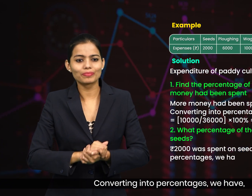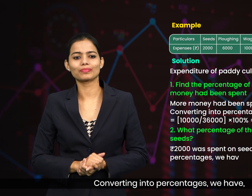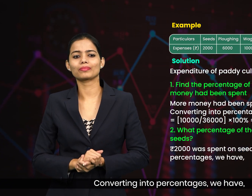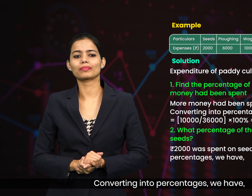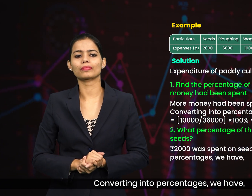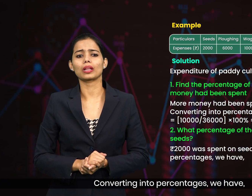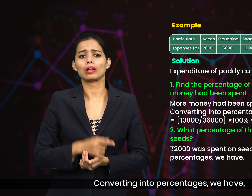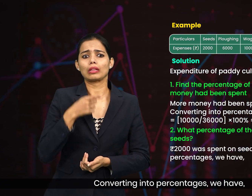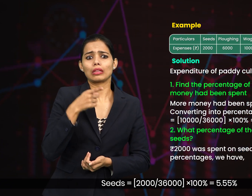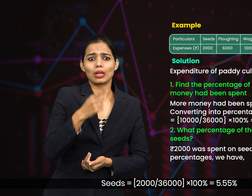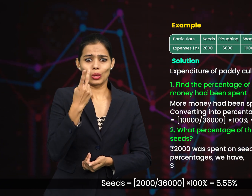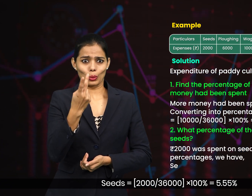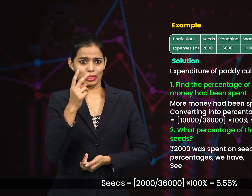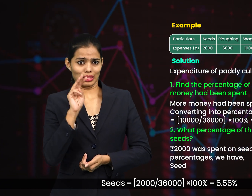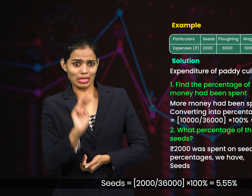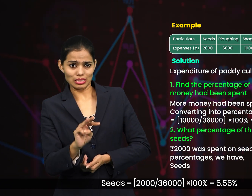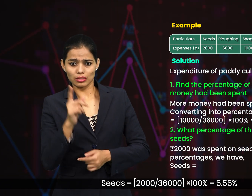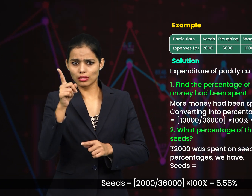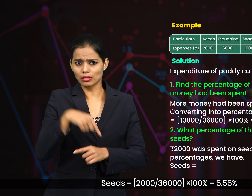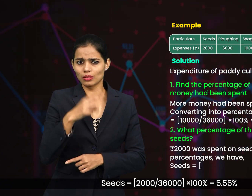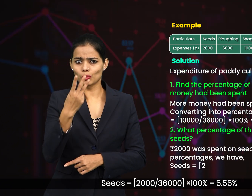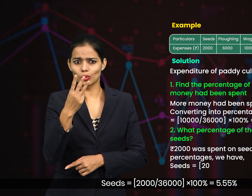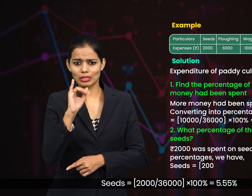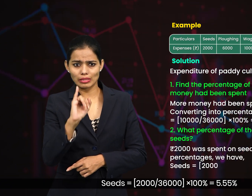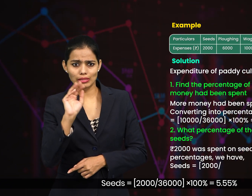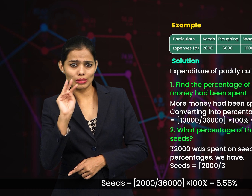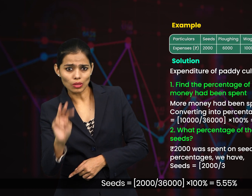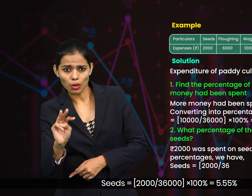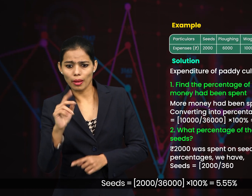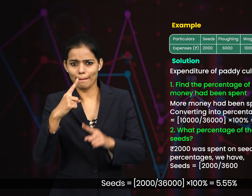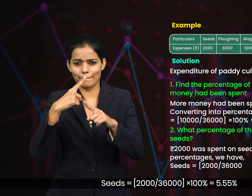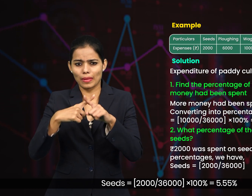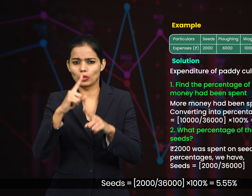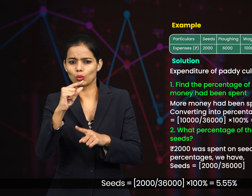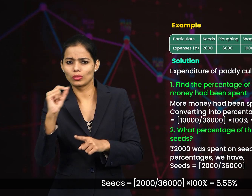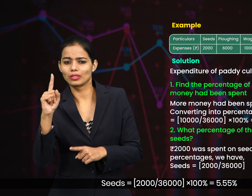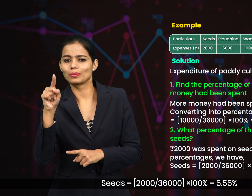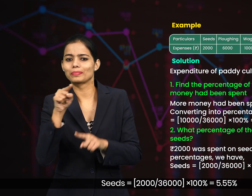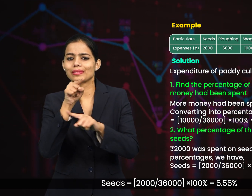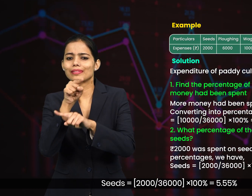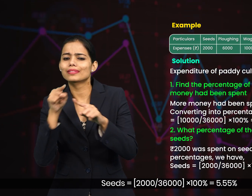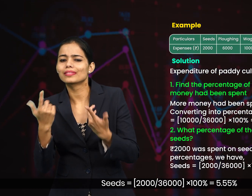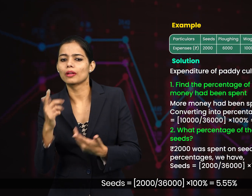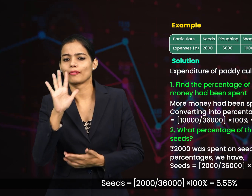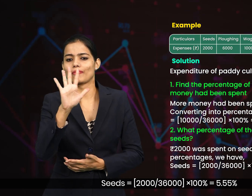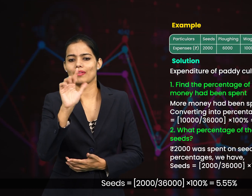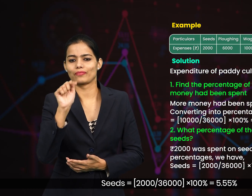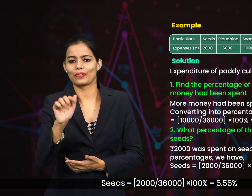have seeds is equal to 2,000 by 36,000 into 100% is equal to